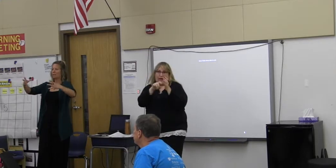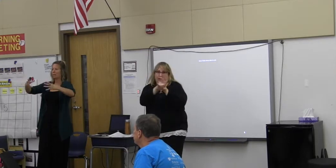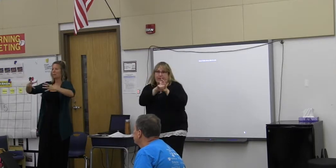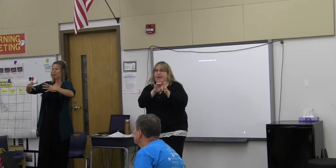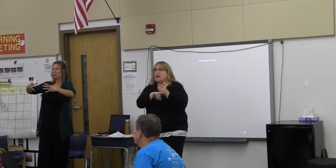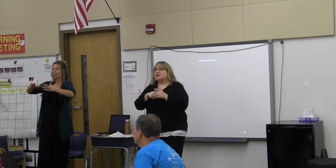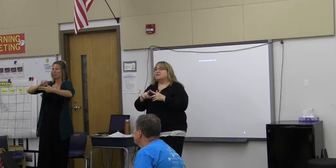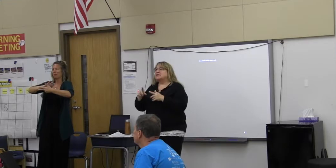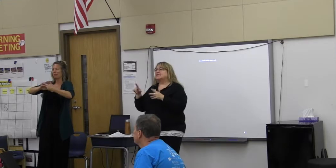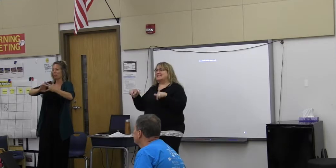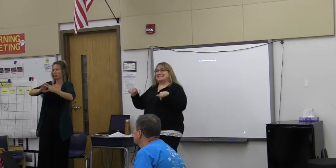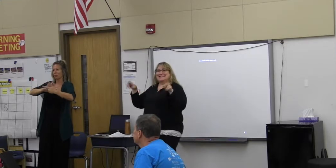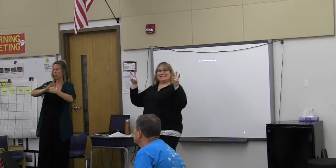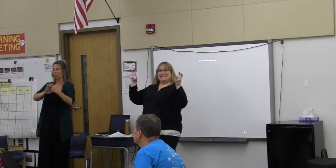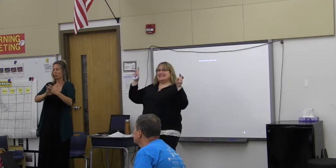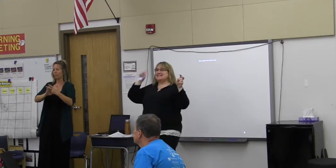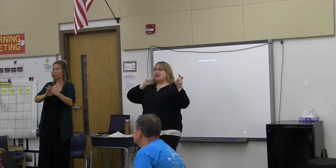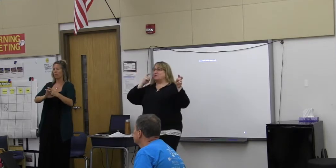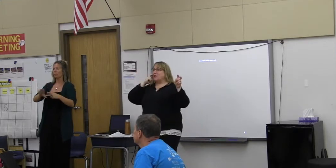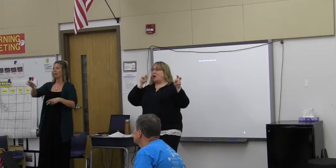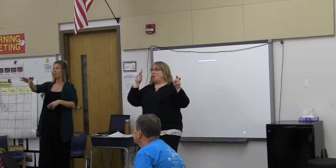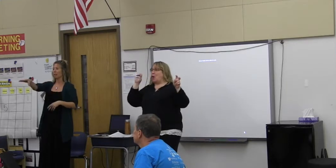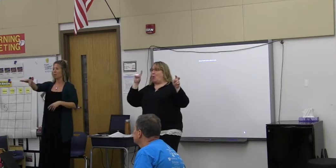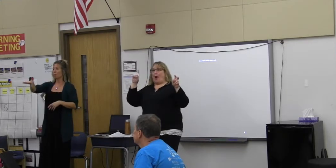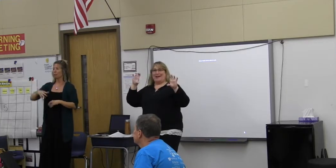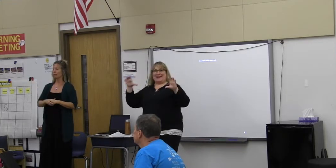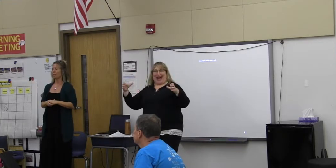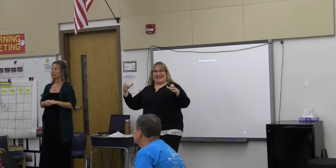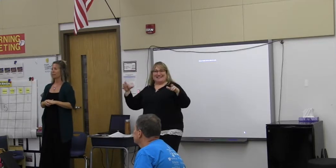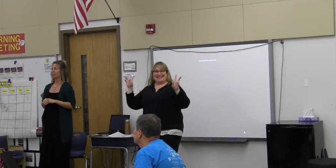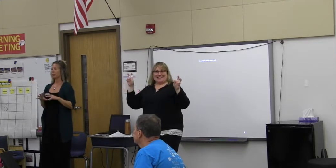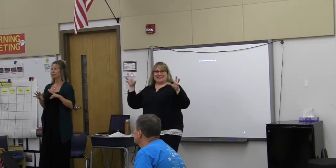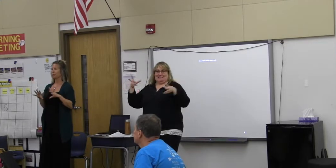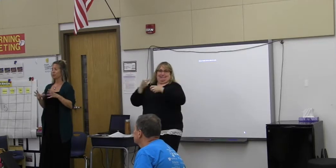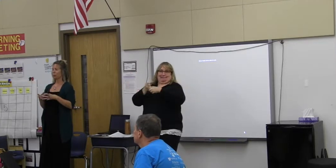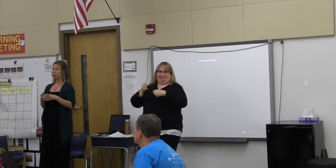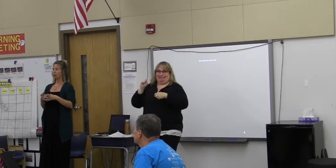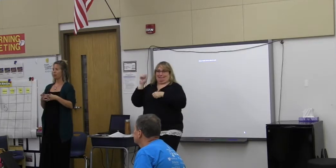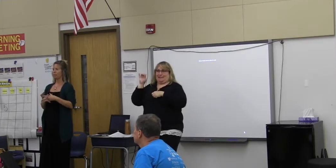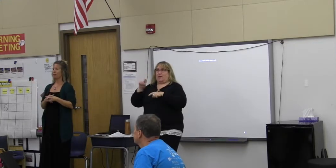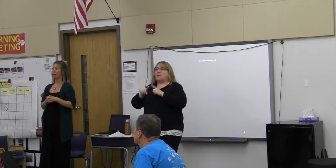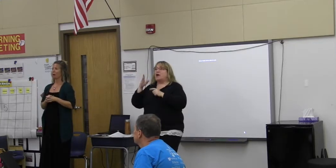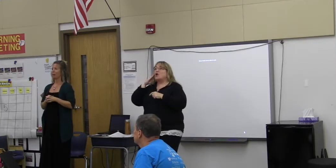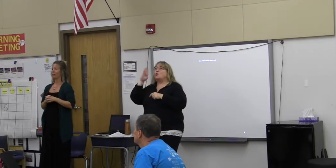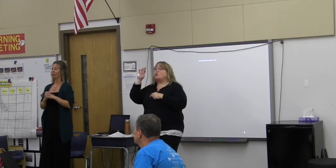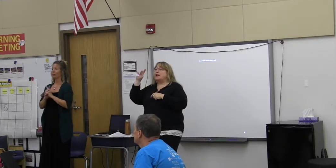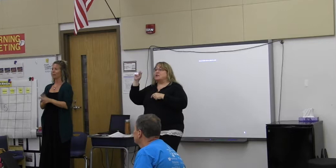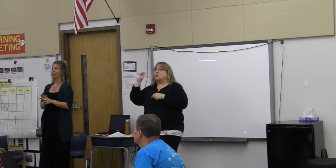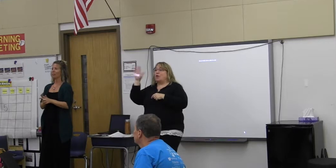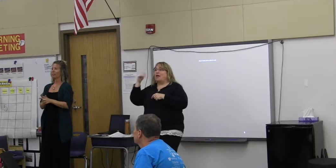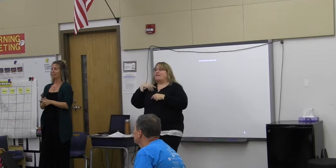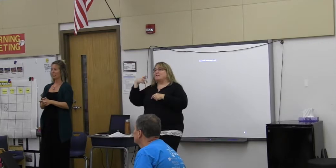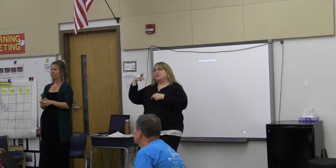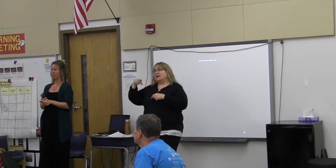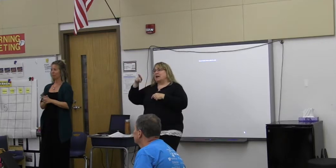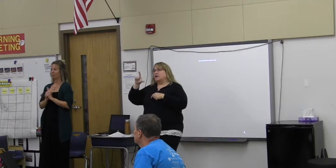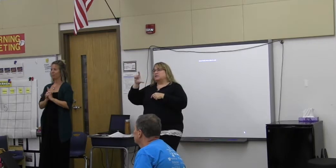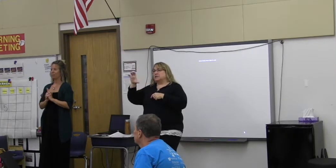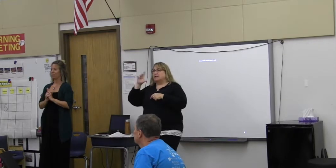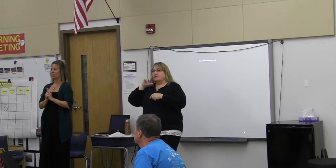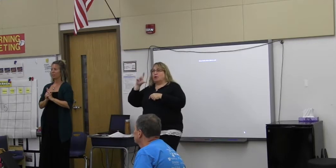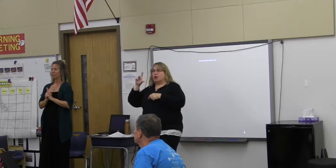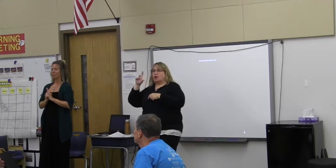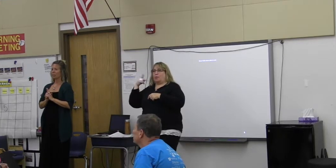like a Deafblind 101 and really focused on those 3 kiddos, but I know Brenda's getting ready to do a PLC on Polly with his team.